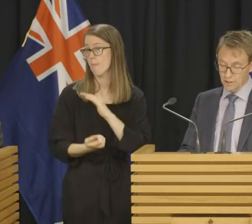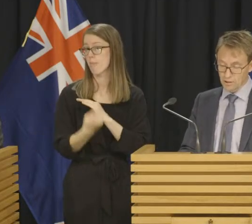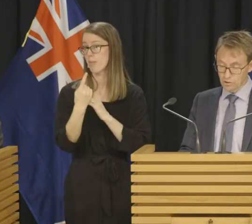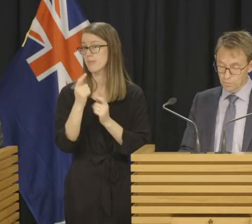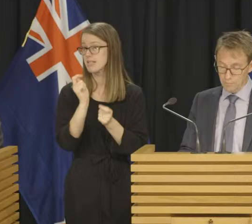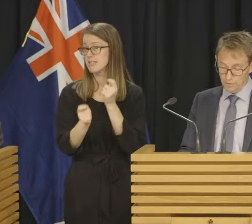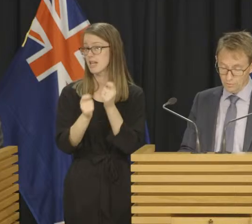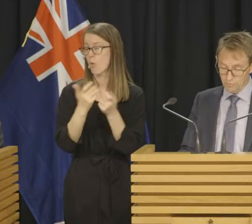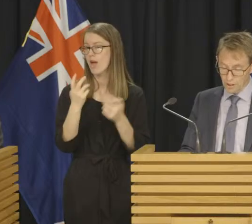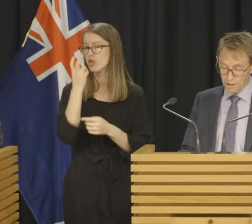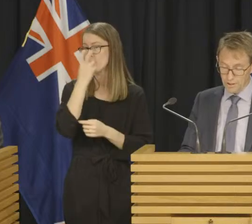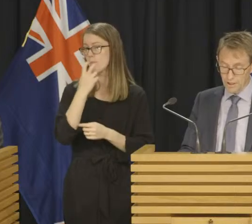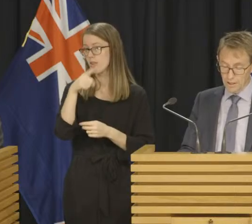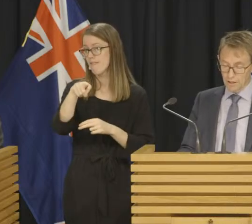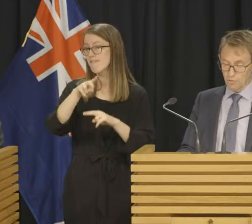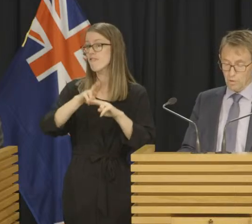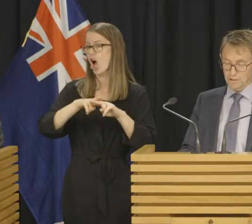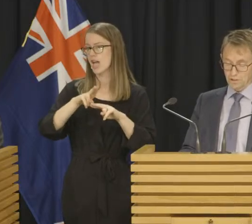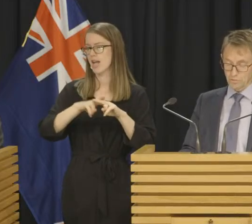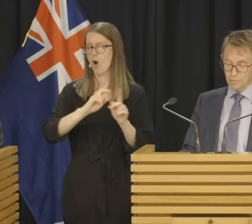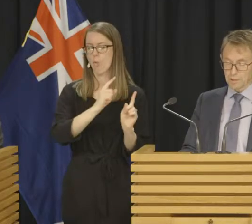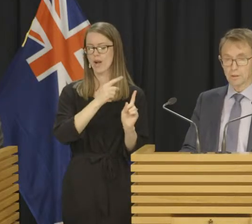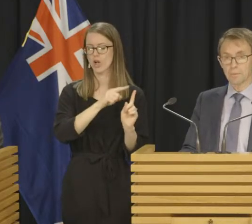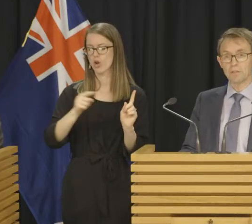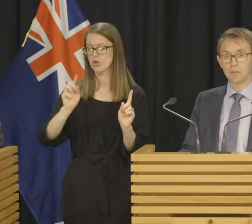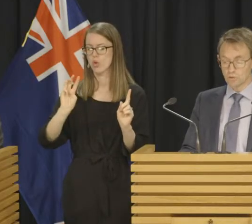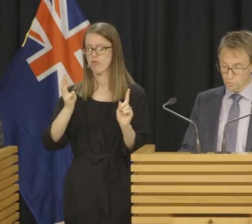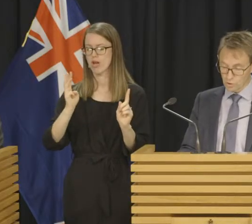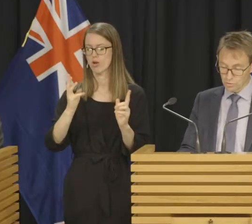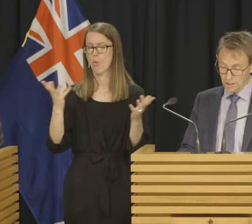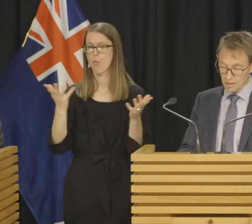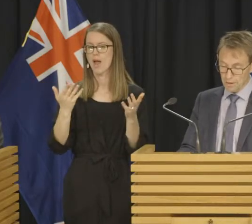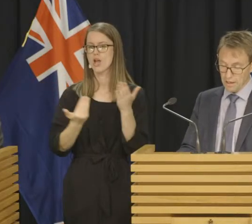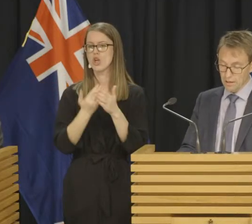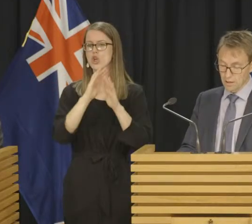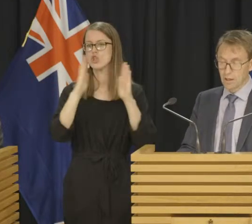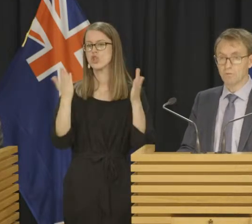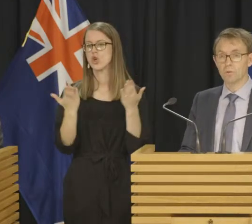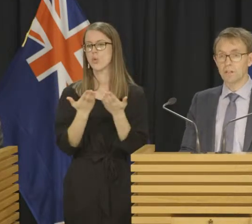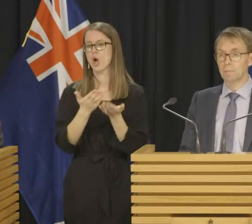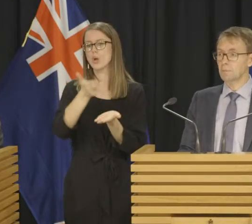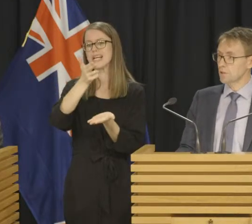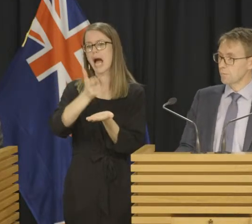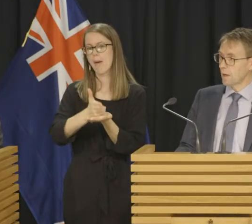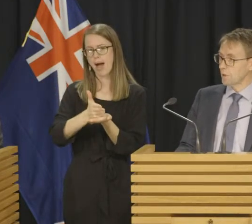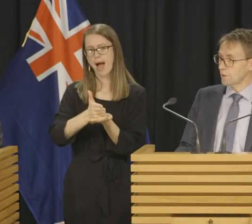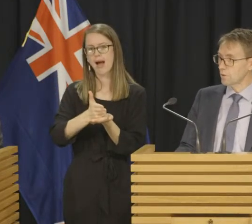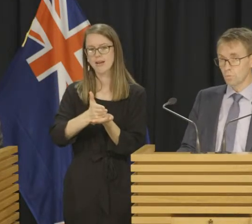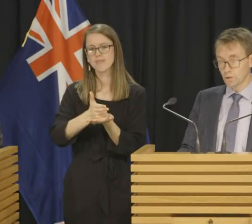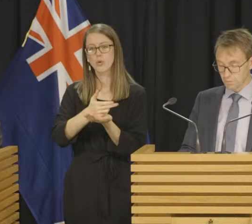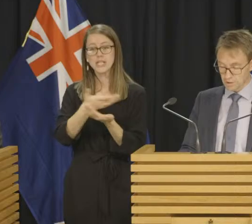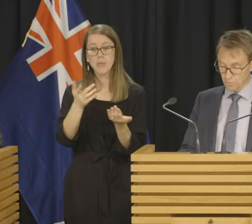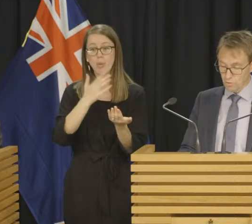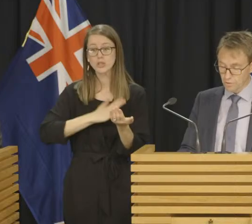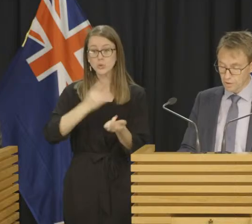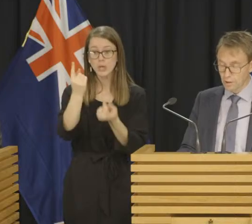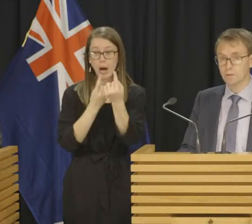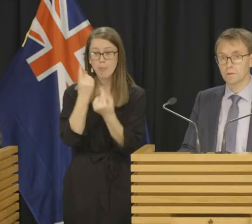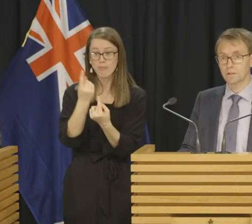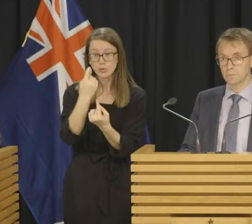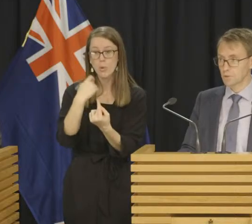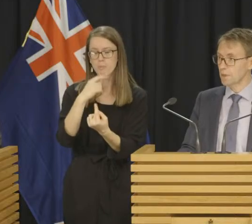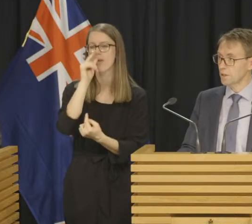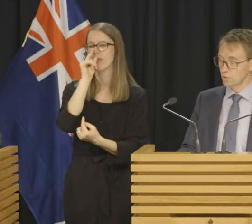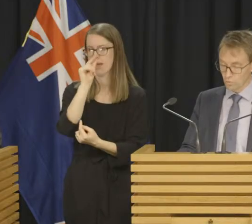testing clinic in New Plymouth on Friday from 1 to 3 p.m. in the New World car park for any members of the public who want to be swabbed